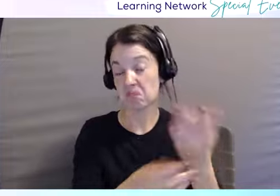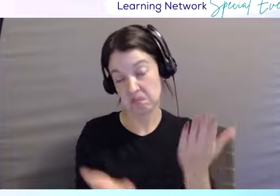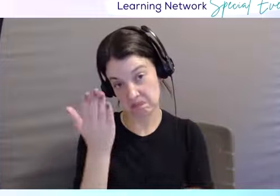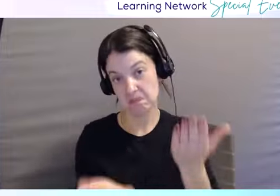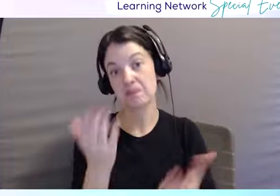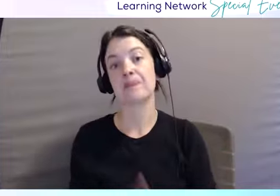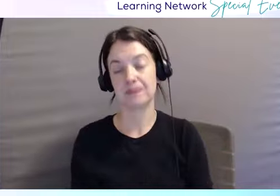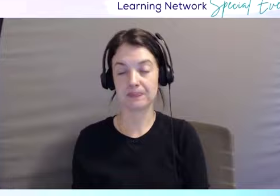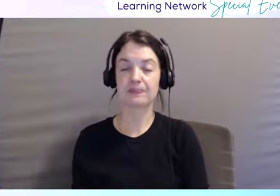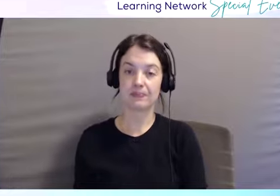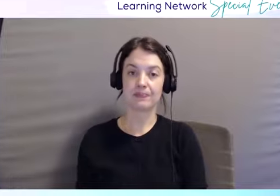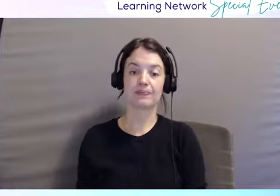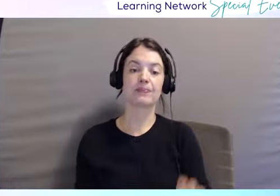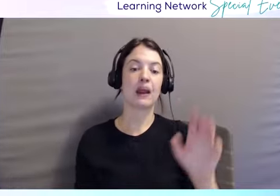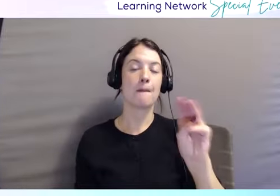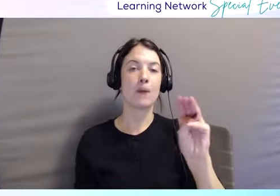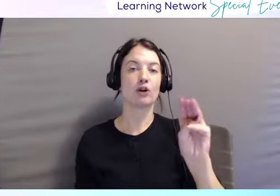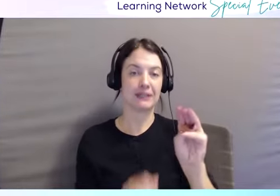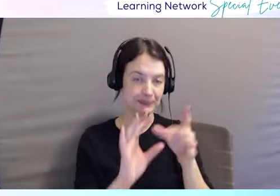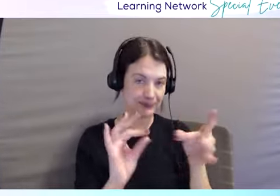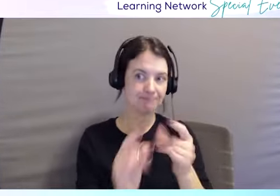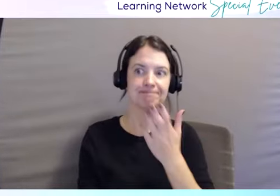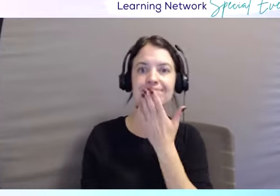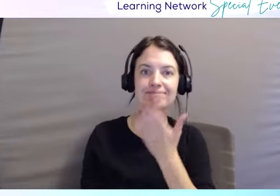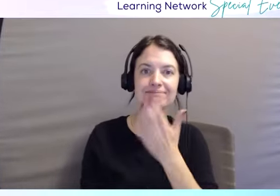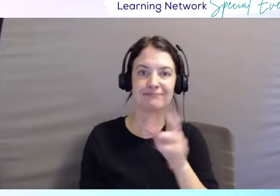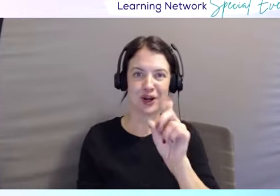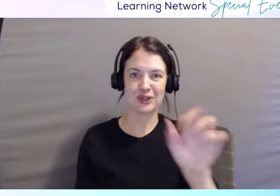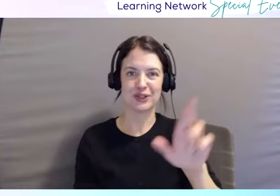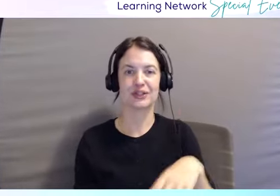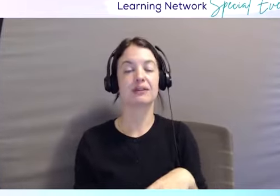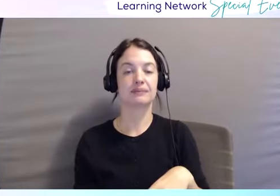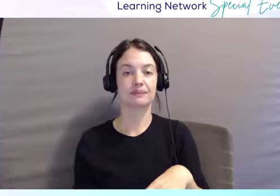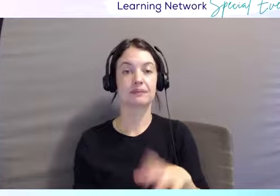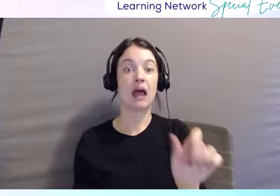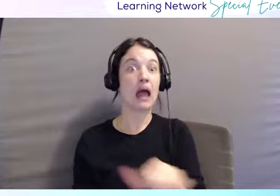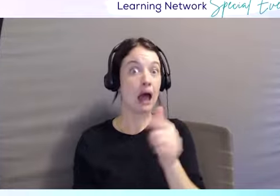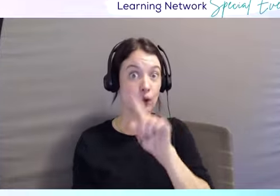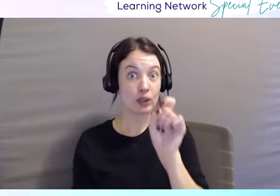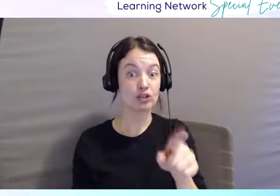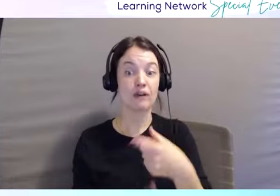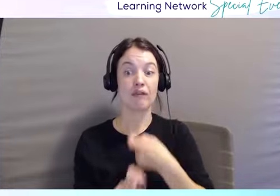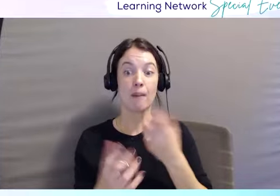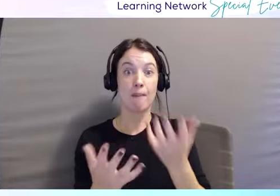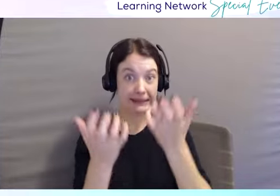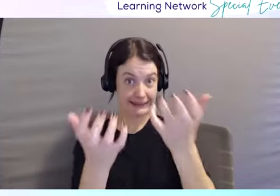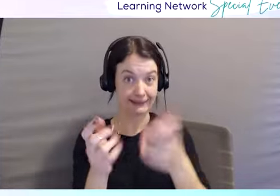Thank you, Dr. Greaves. There's another question that came in from an audience member who's thinking about your emphasis on